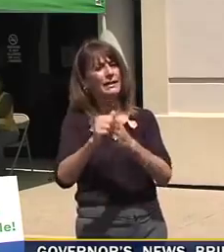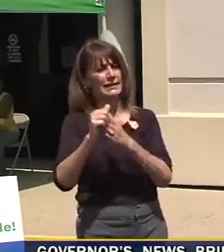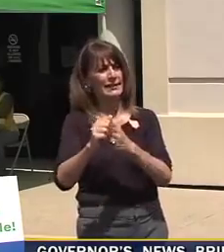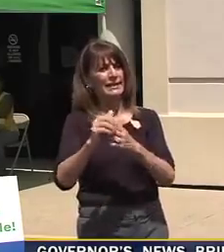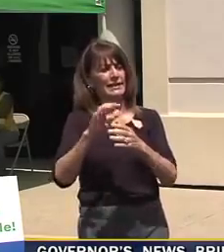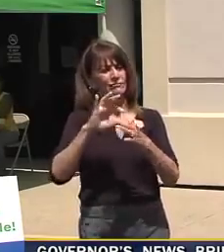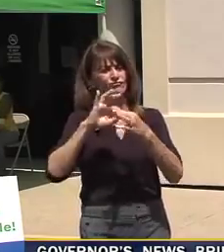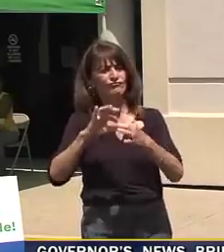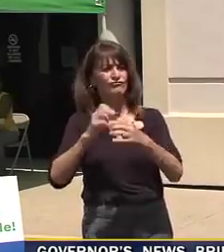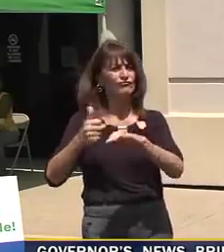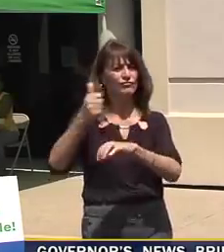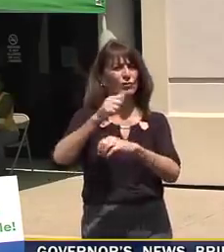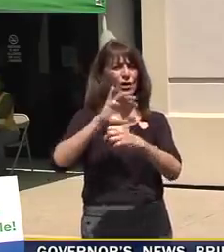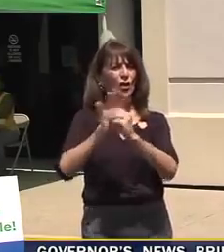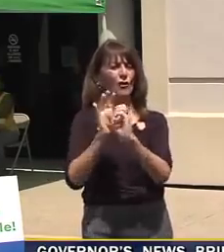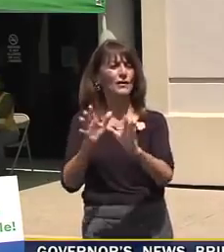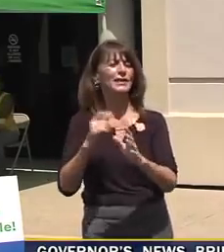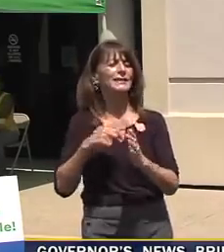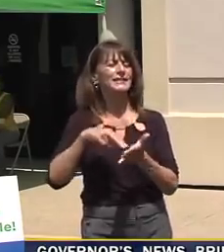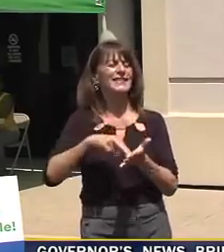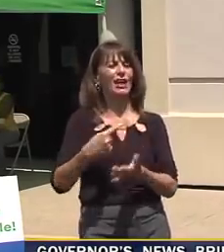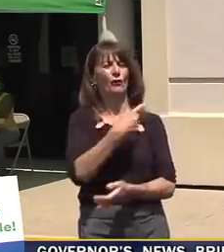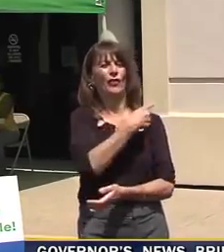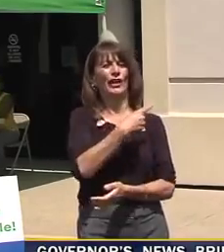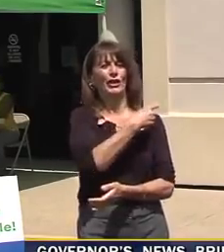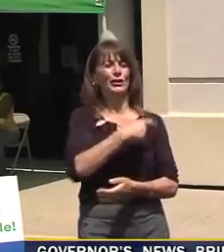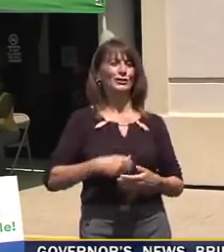is quietly in the sidelines.